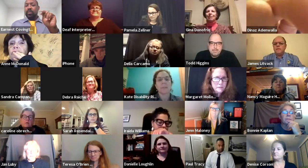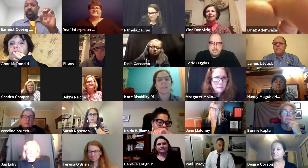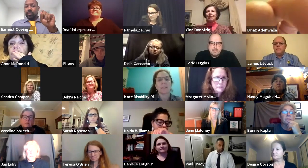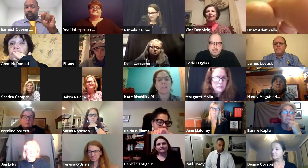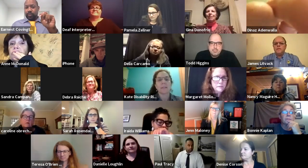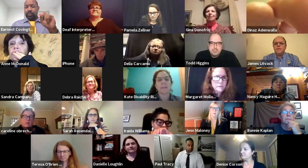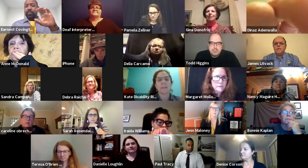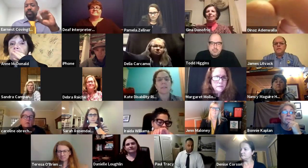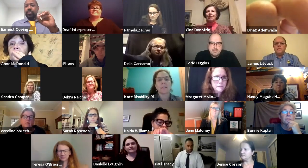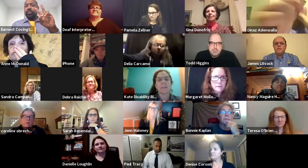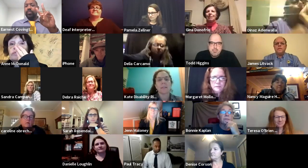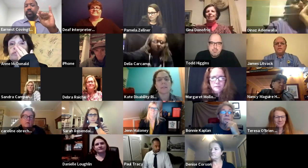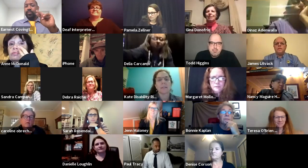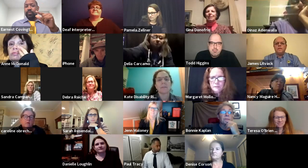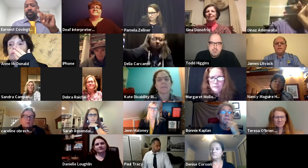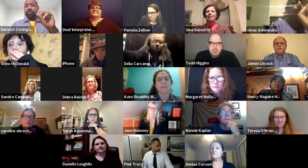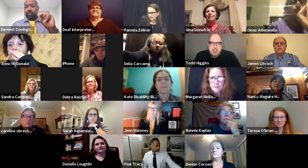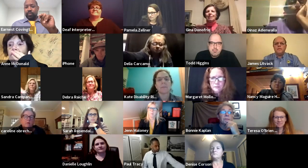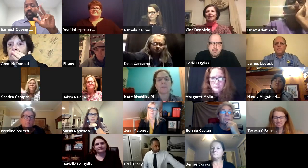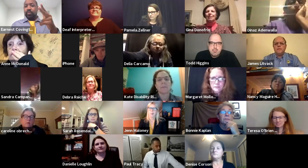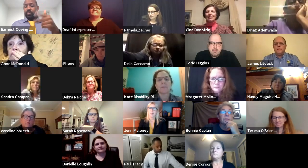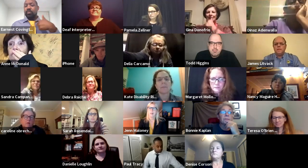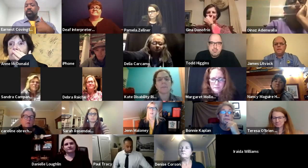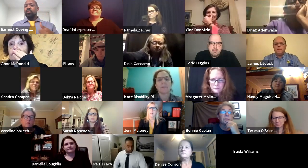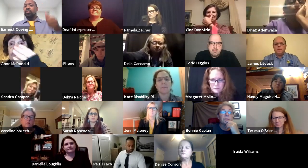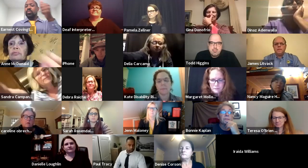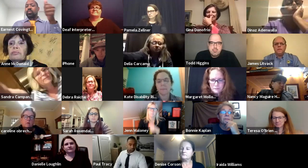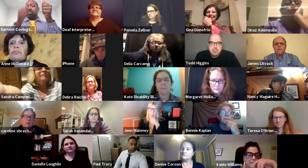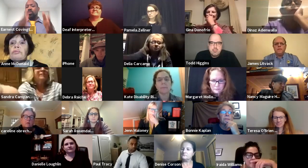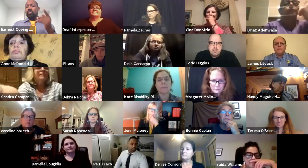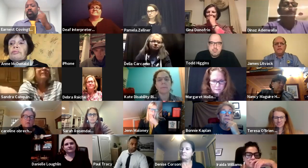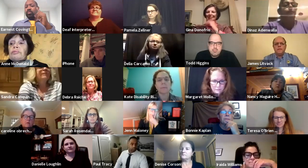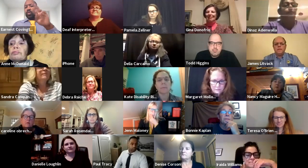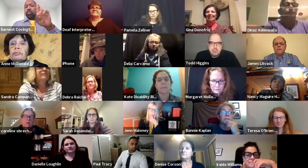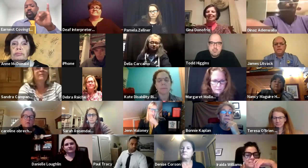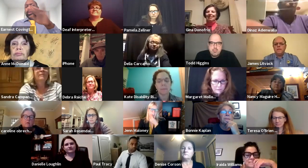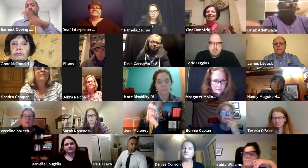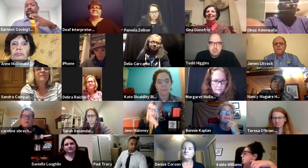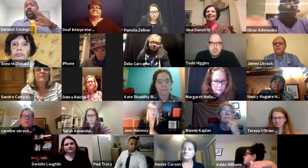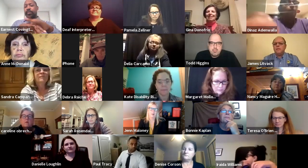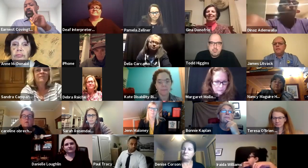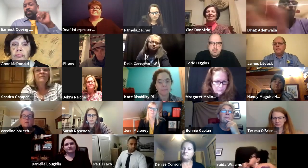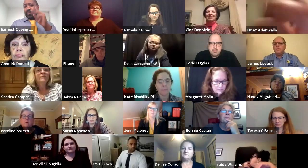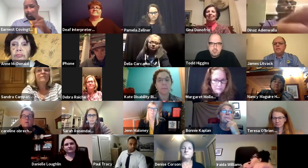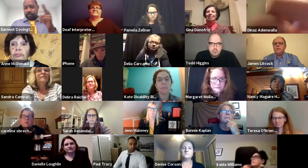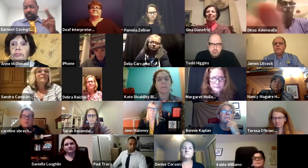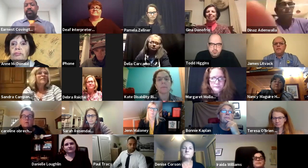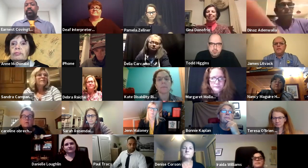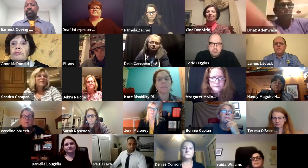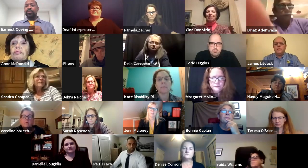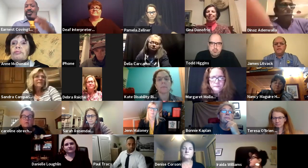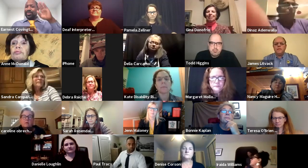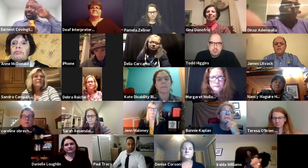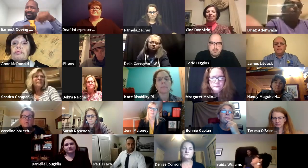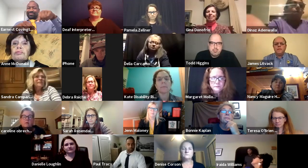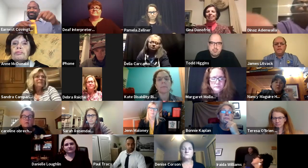completely different. My name is Ernest Covington III. I'm the Executive Director of the Rhode Island Commission on the